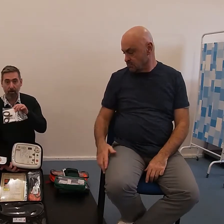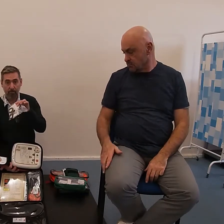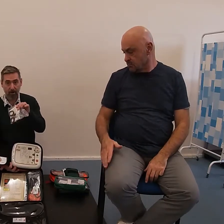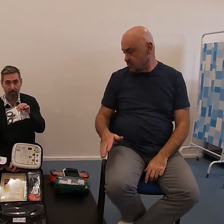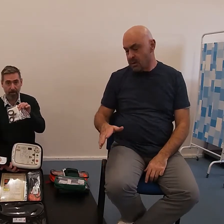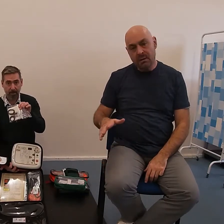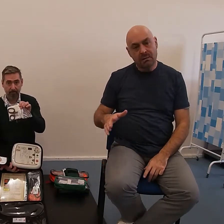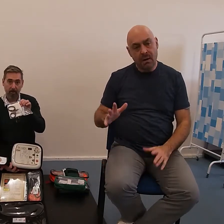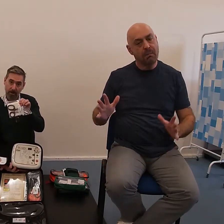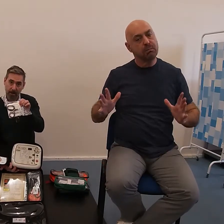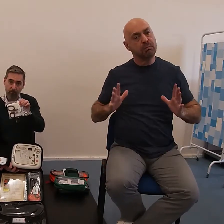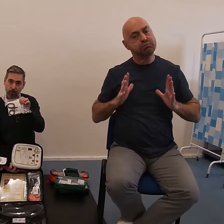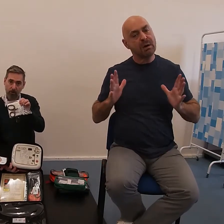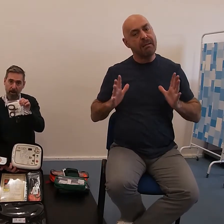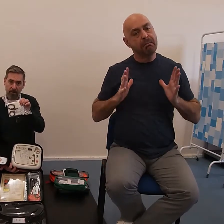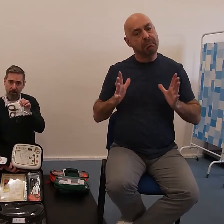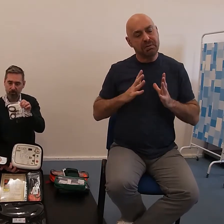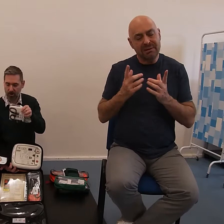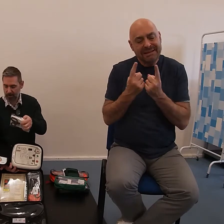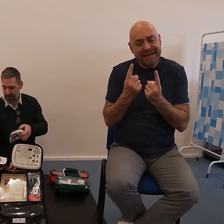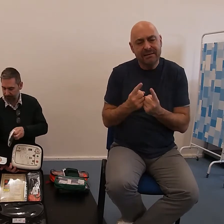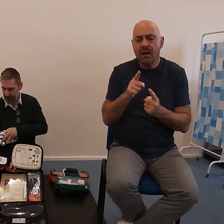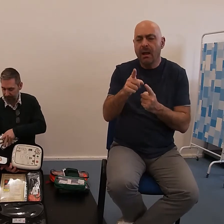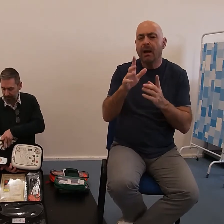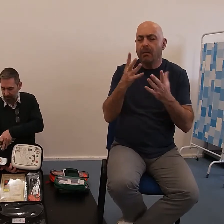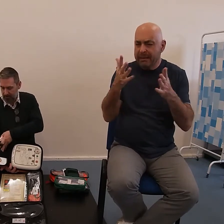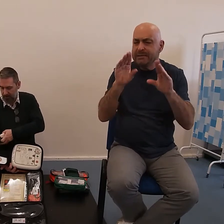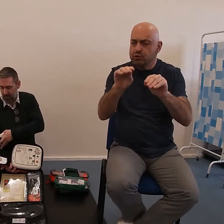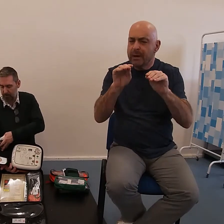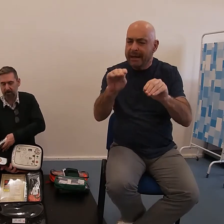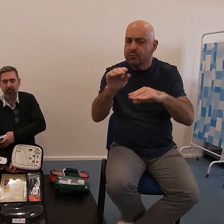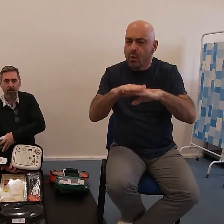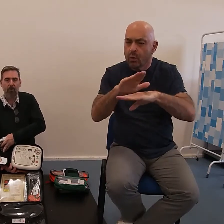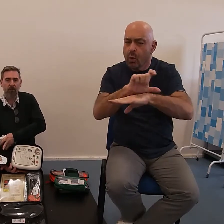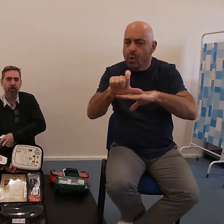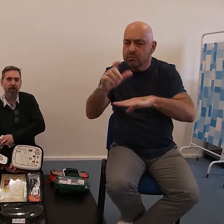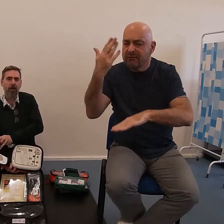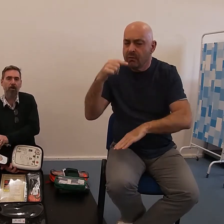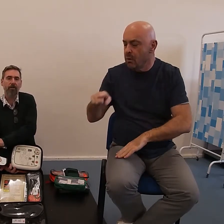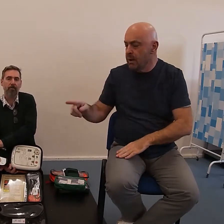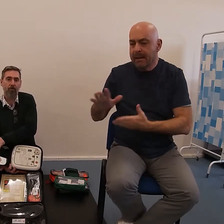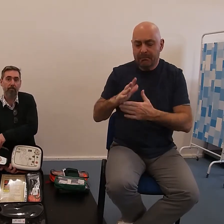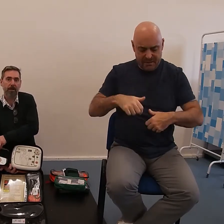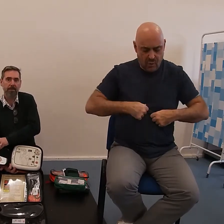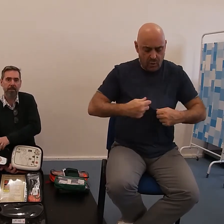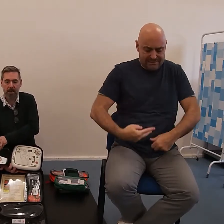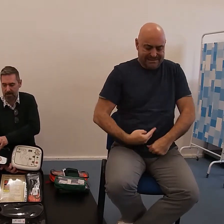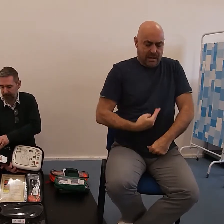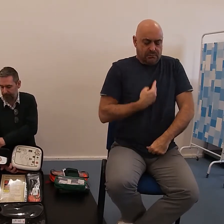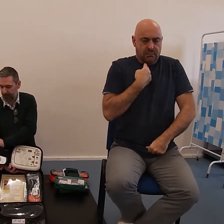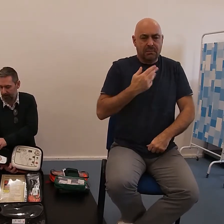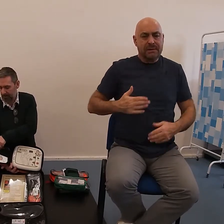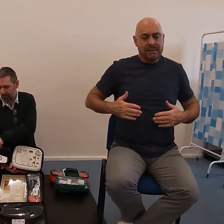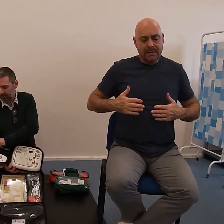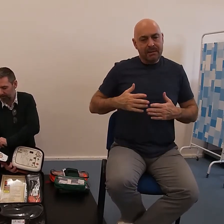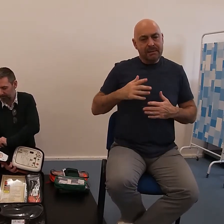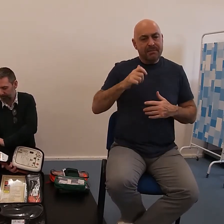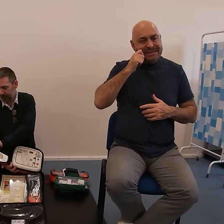You've got prep kit, again we talk about this in training, so that would be for removing clothing and prepping the skin.